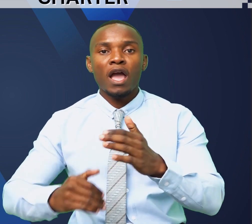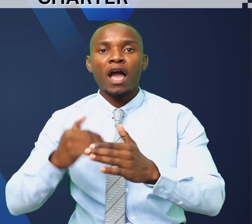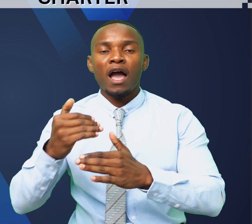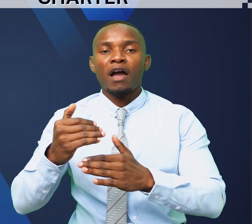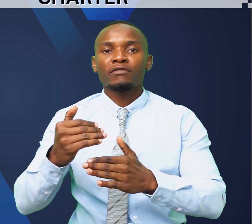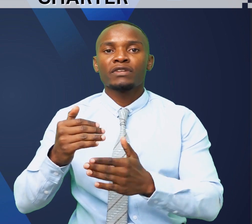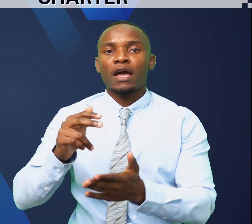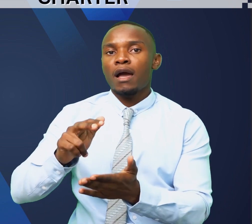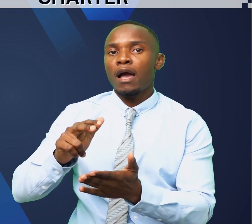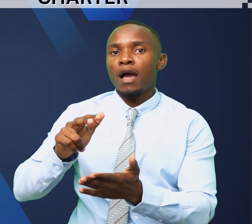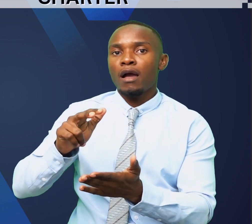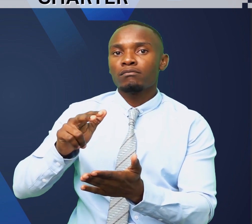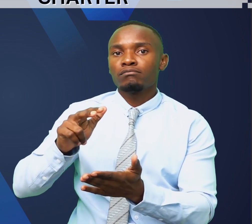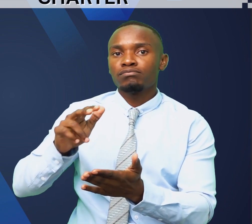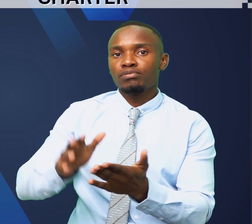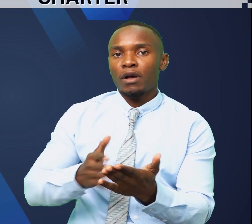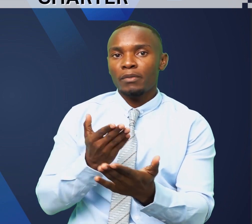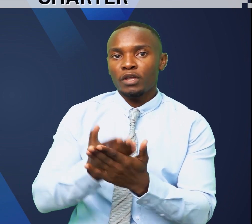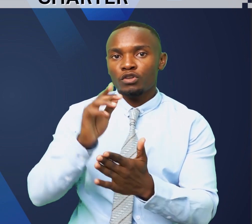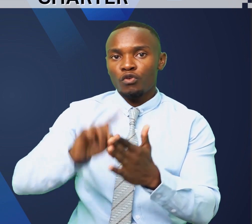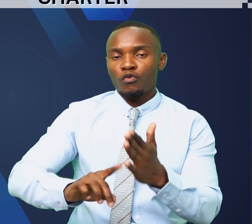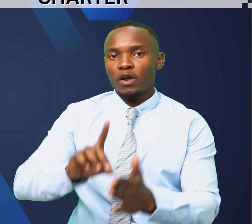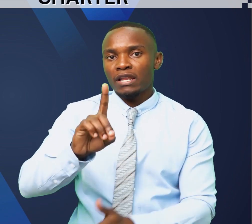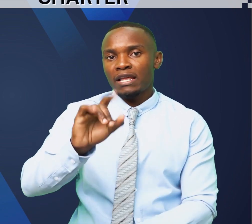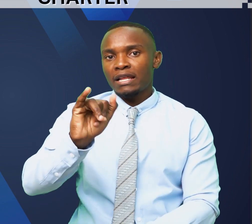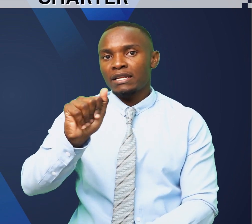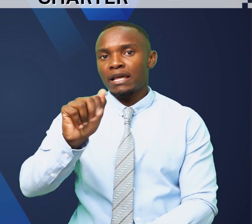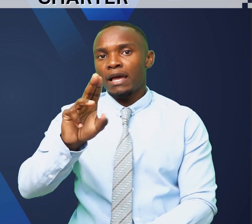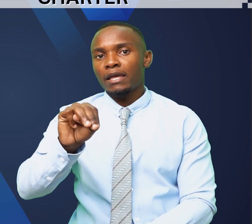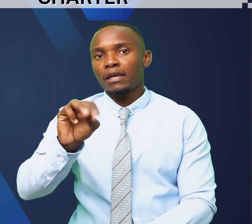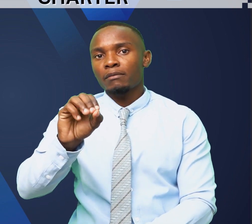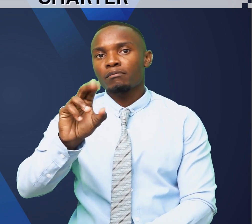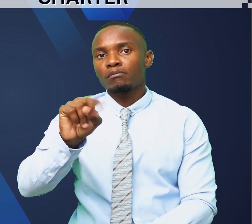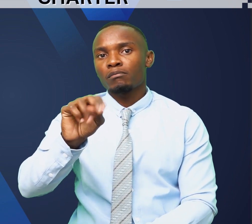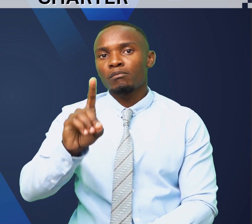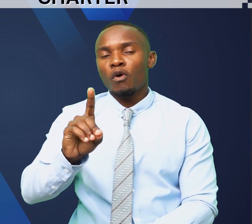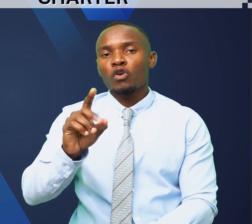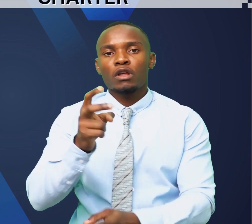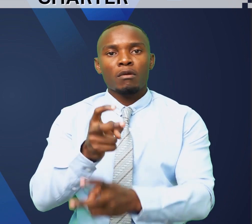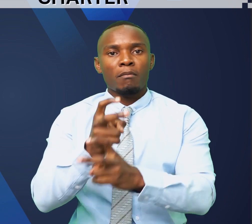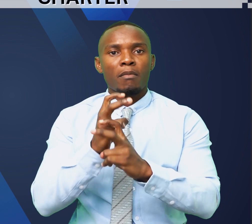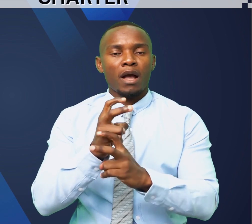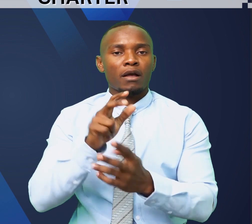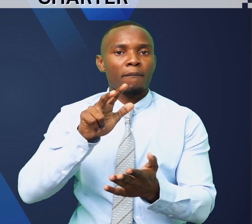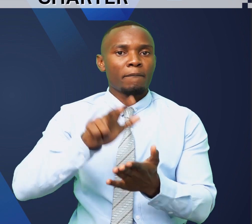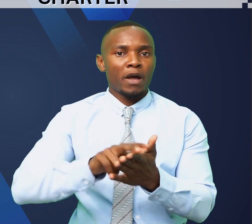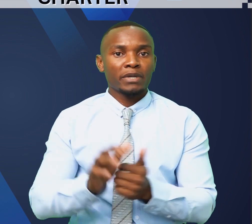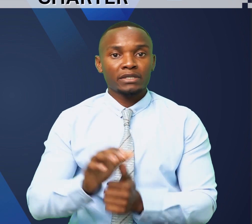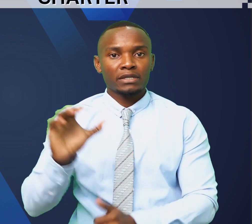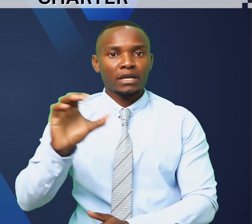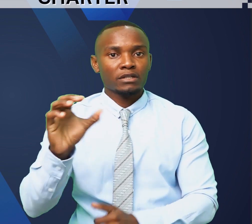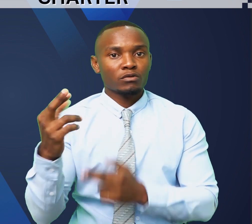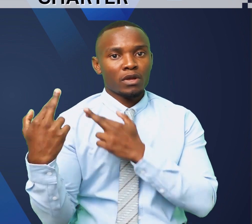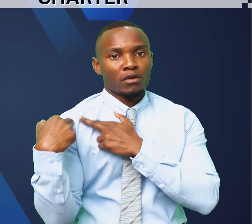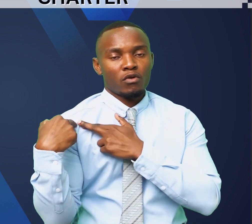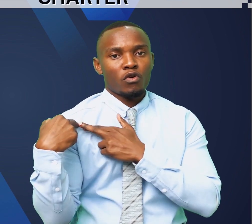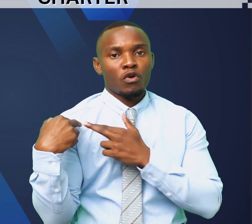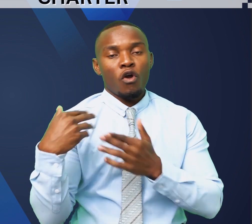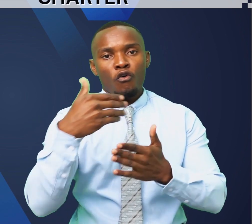of Diamond Mark permit. Customer obligation: fill in the forms STA1,